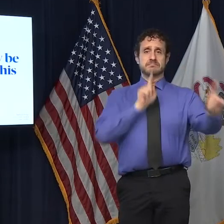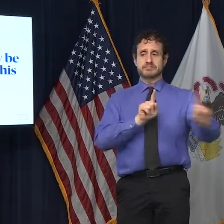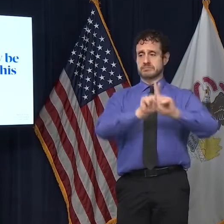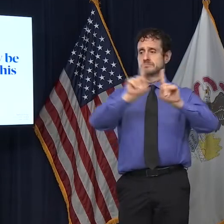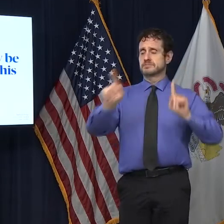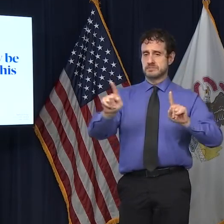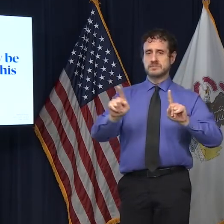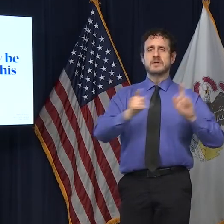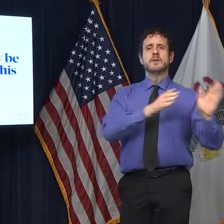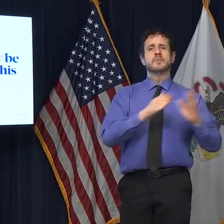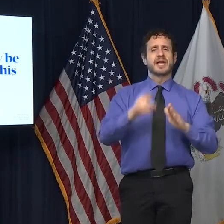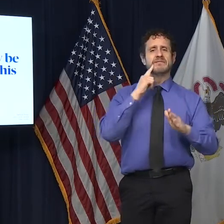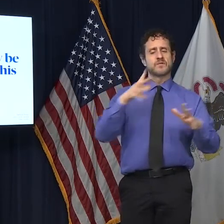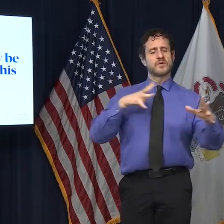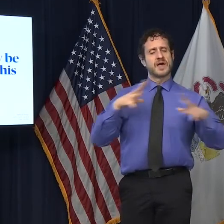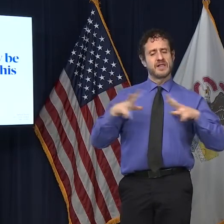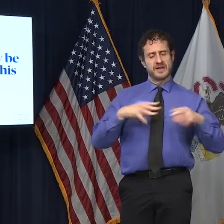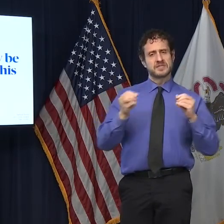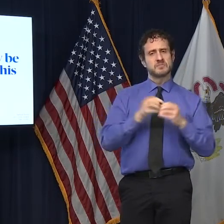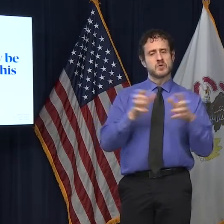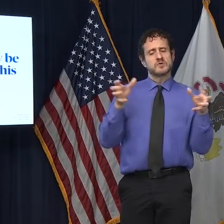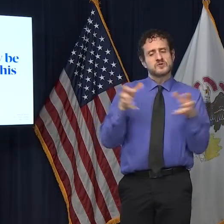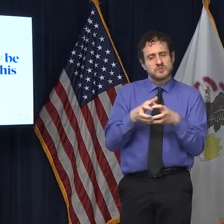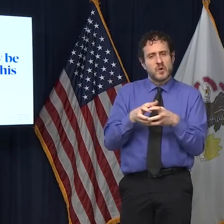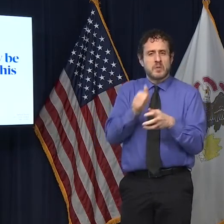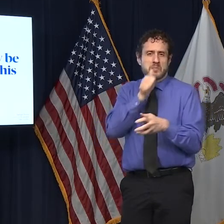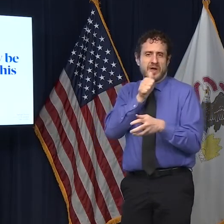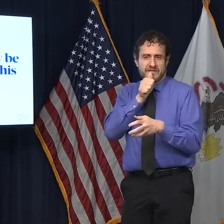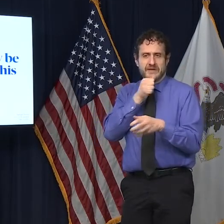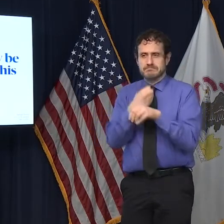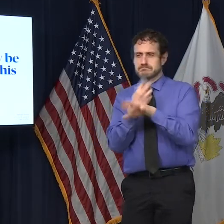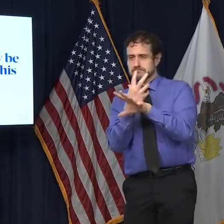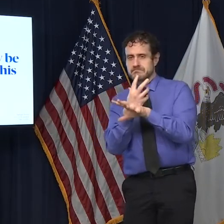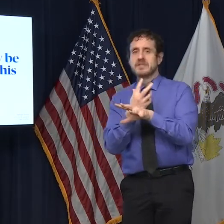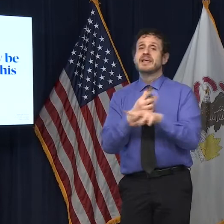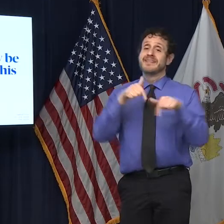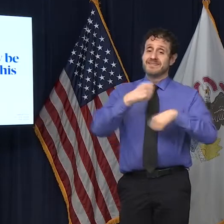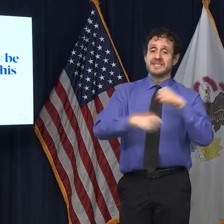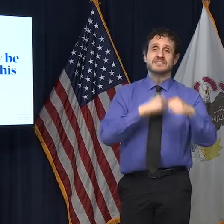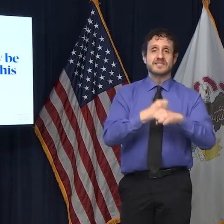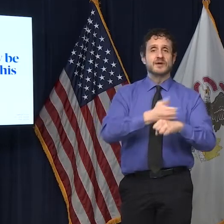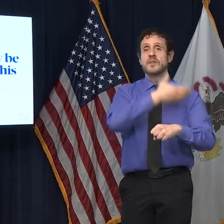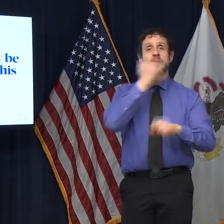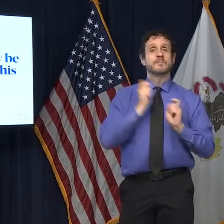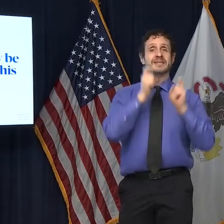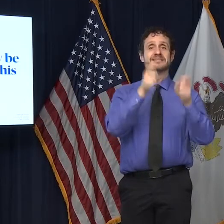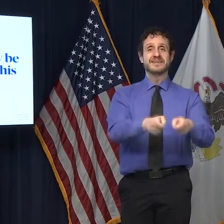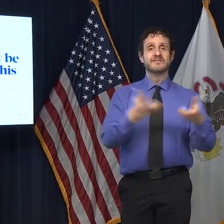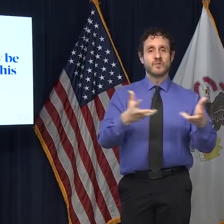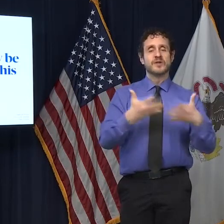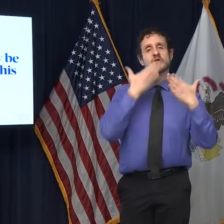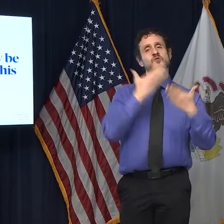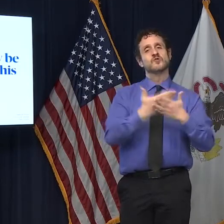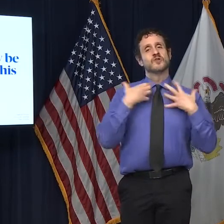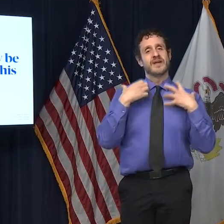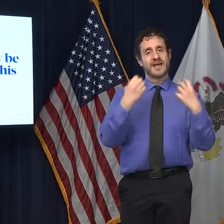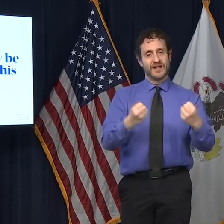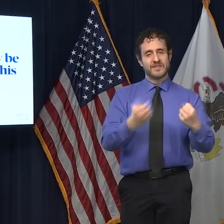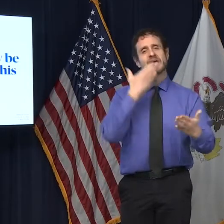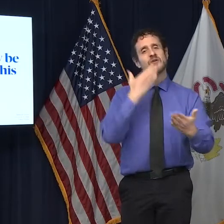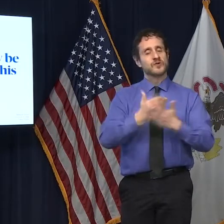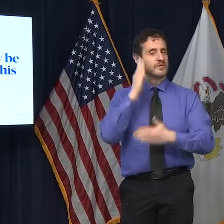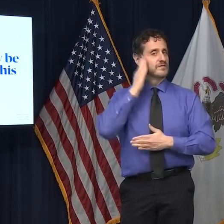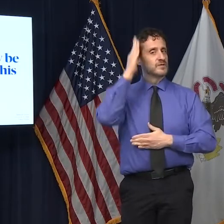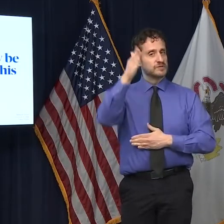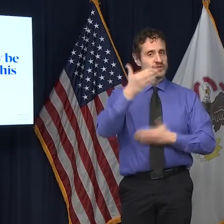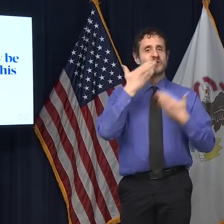Let's give each other the greatest gift of all this holiday season, good health, and a bright future. Thank